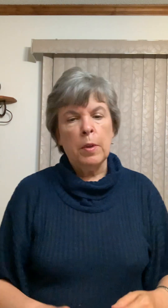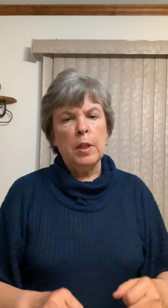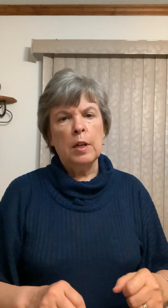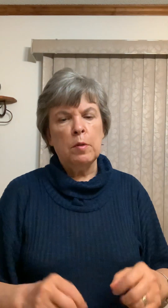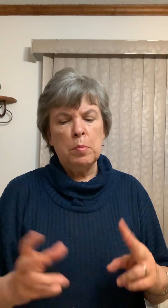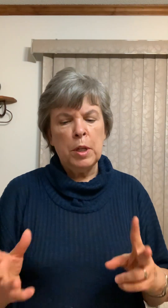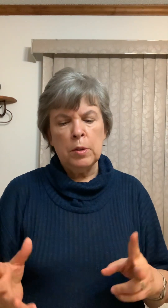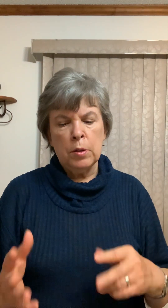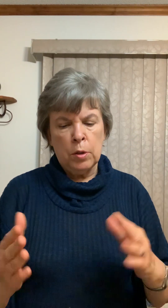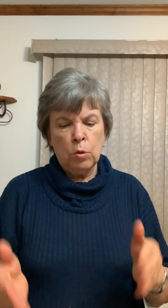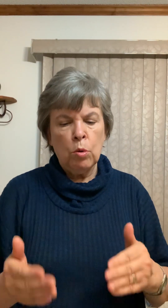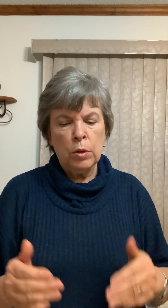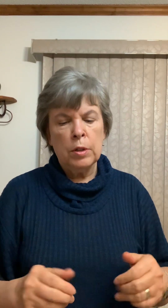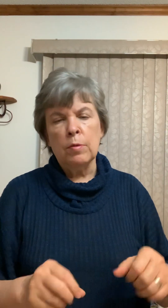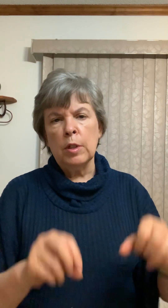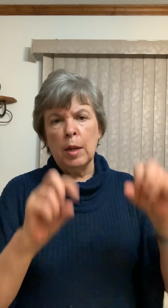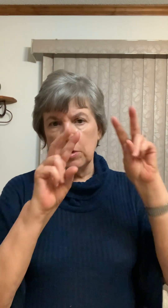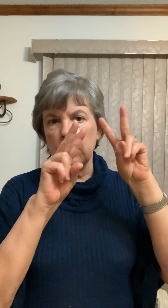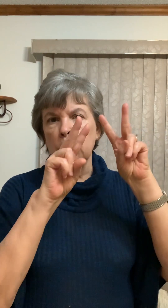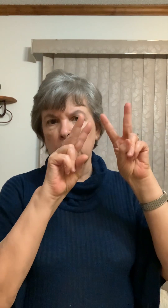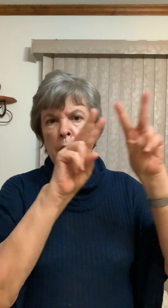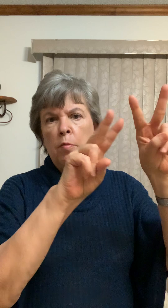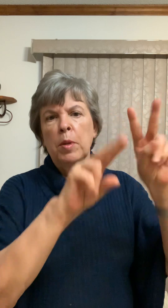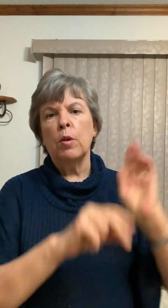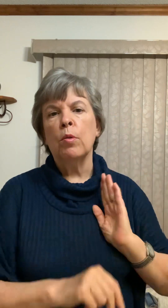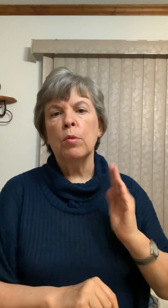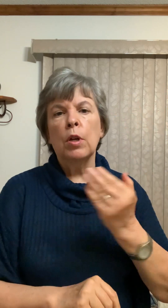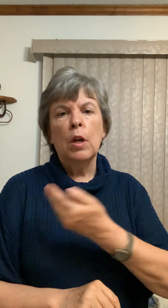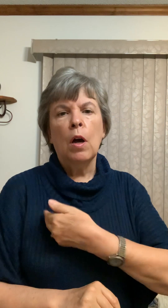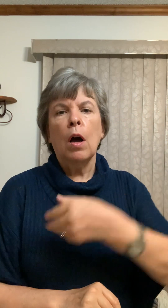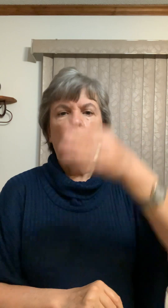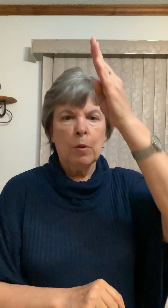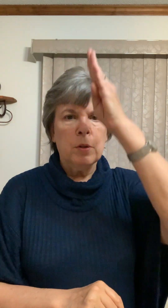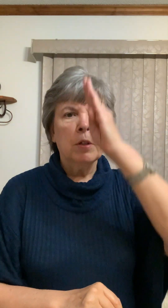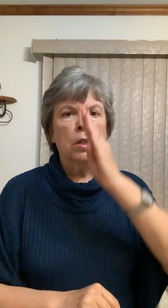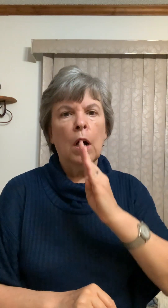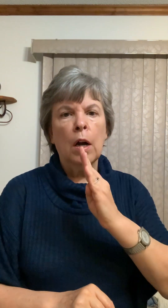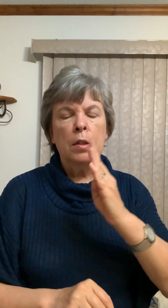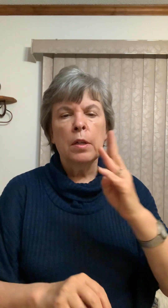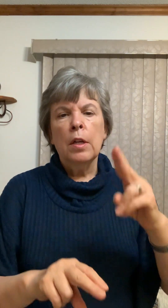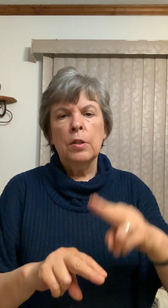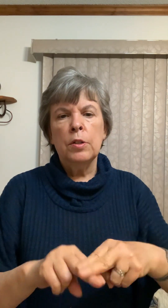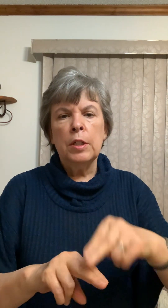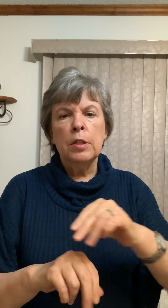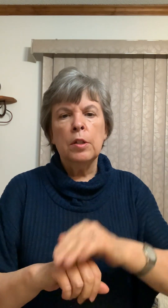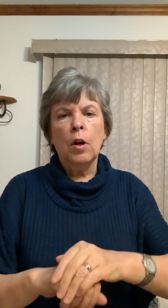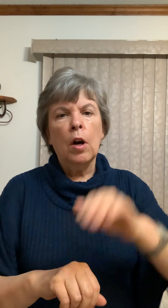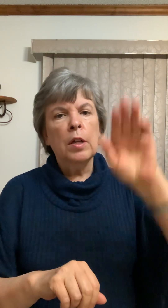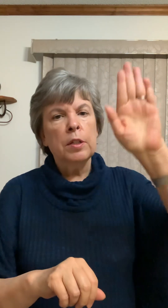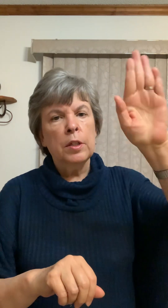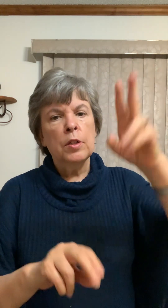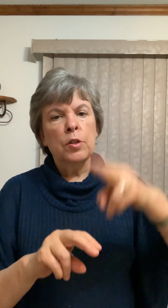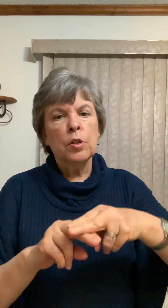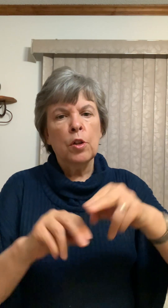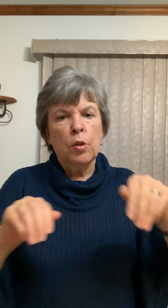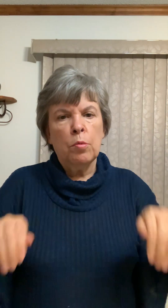it repeats the chorus several times too, where we have behold our God seated on his